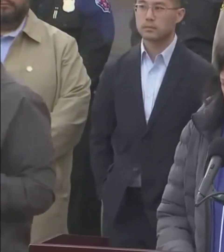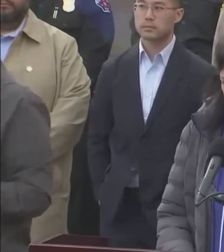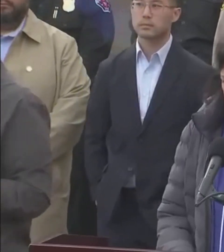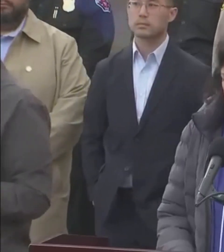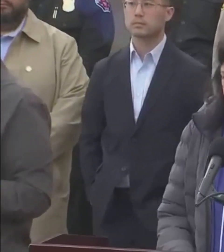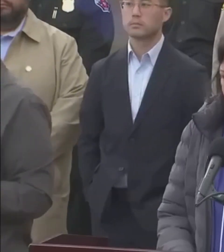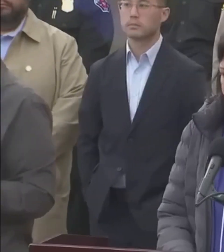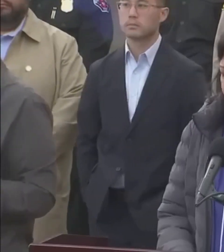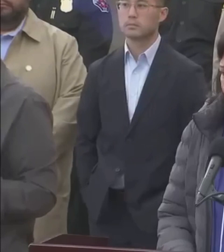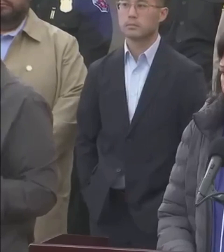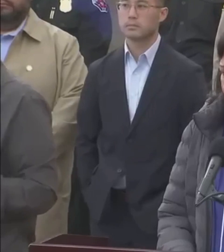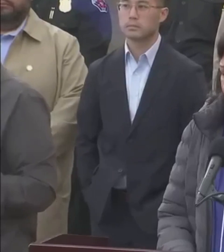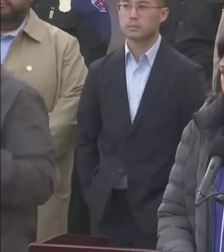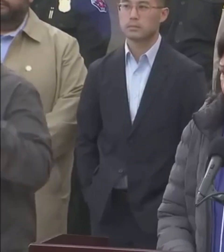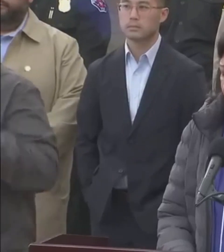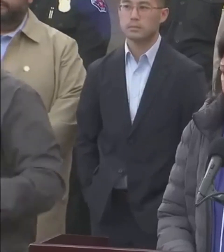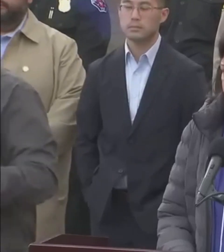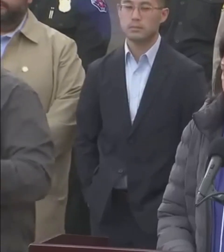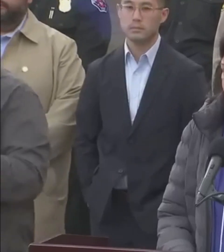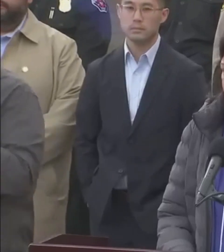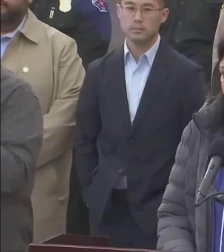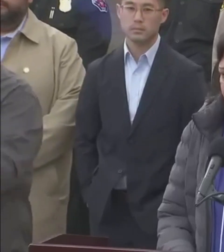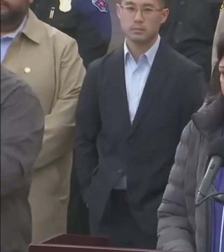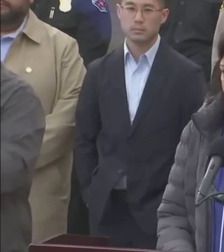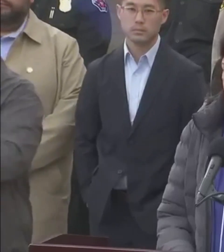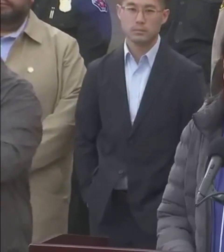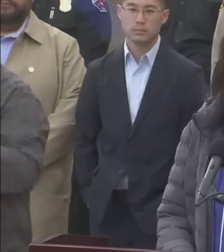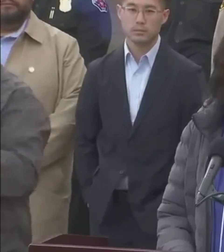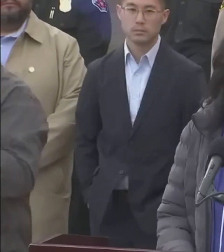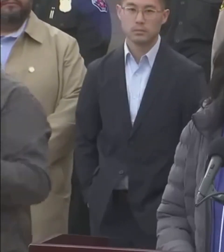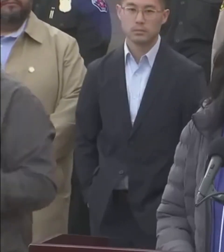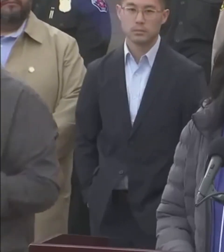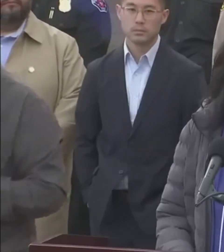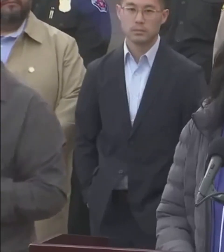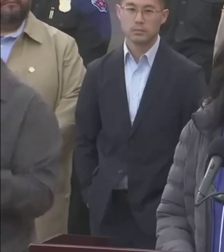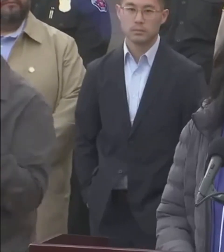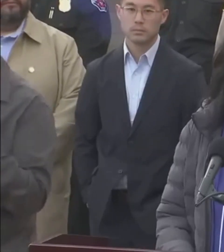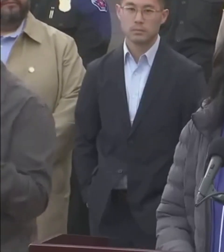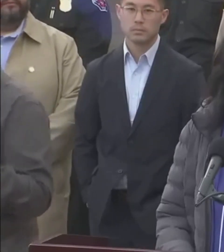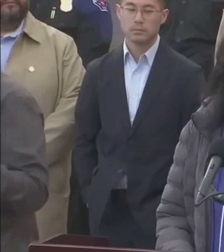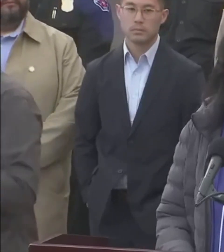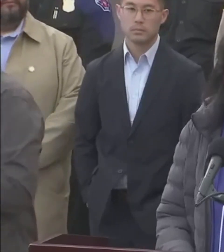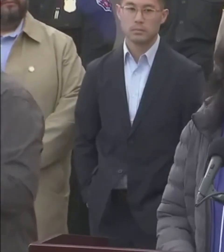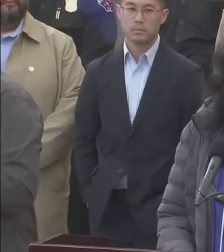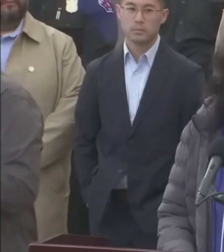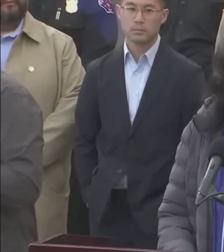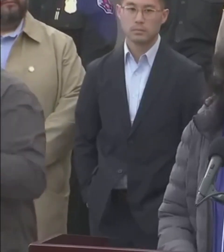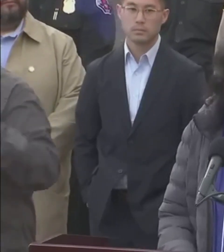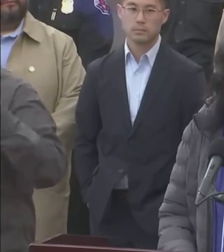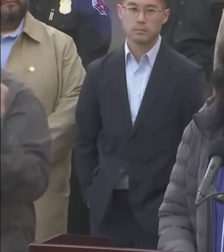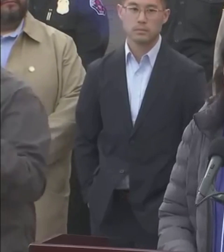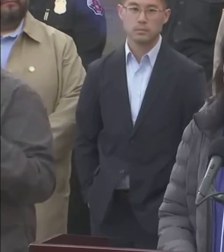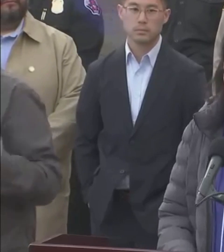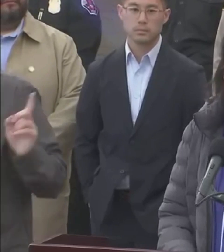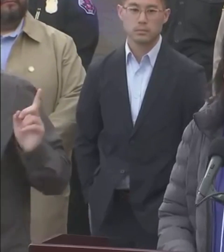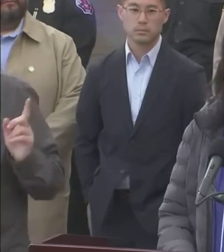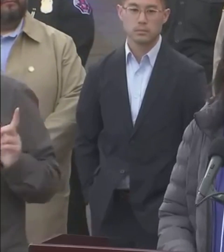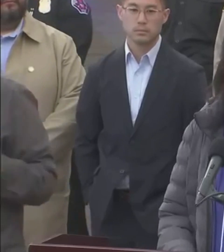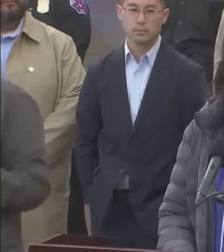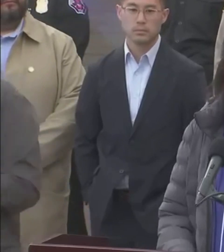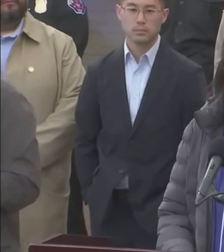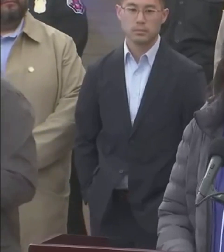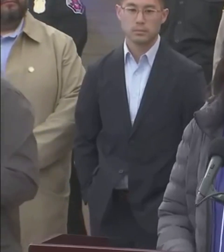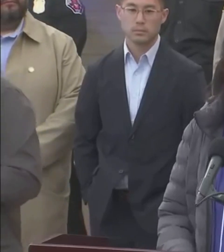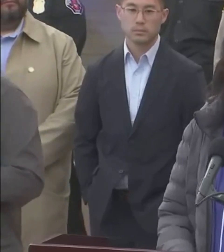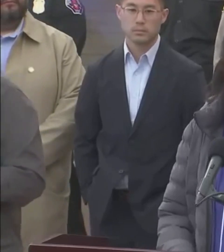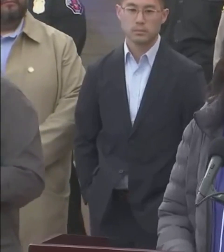with the Monterey Park people group and everybody involved." LA City Controller Kenneth Mejia: "Our hearts go out to the people who lost friends and